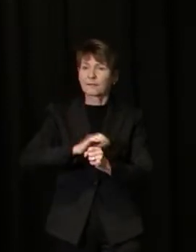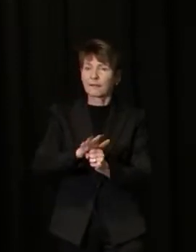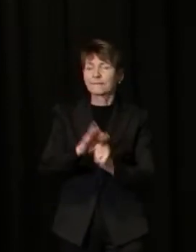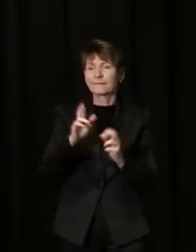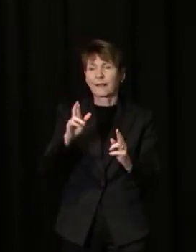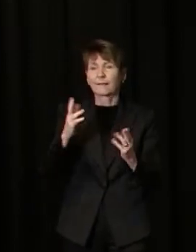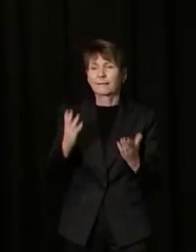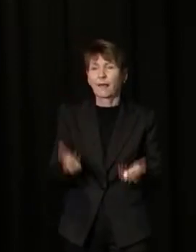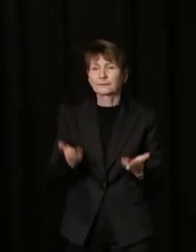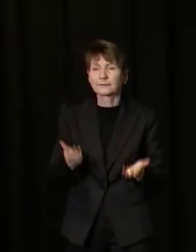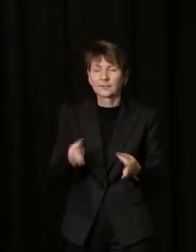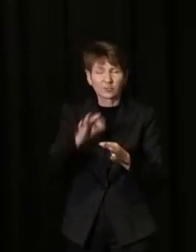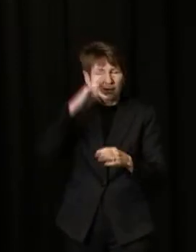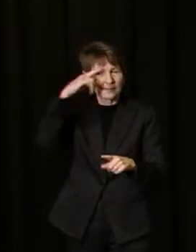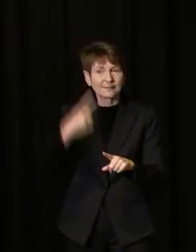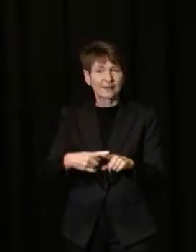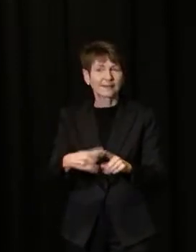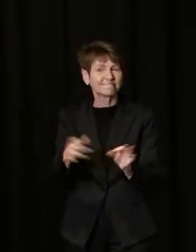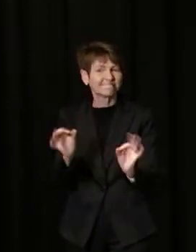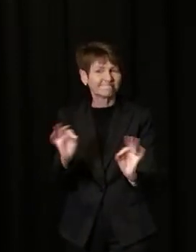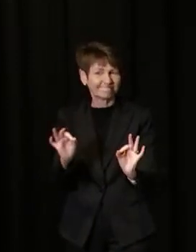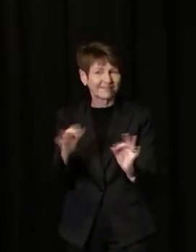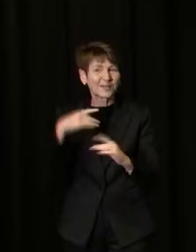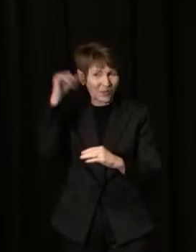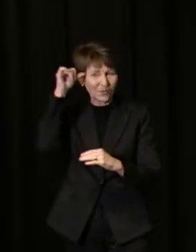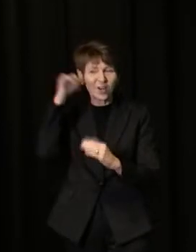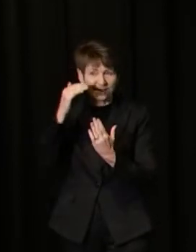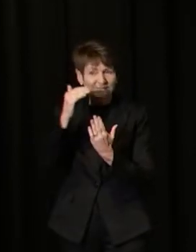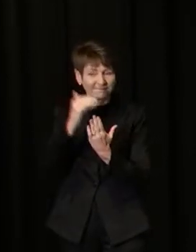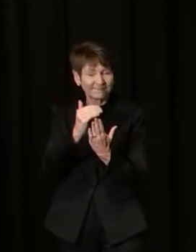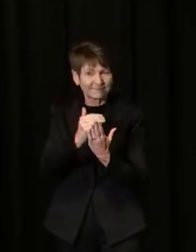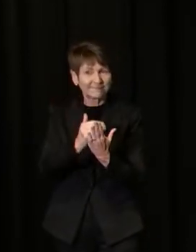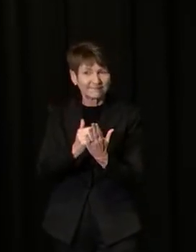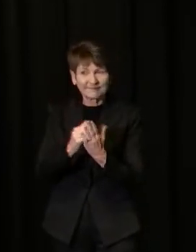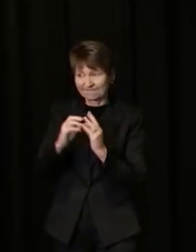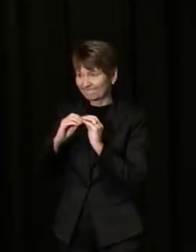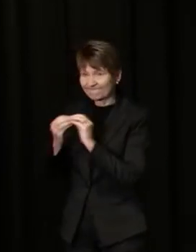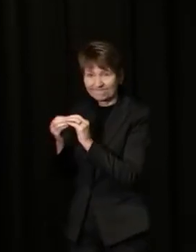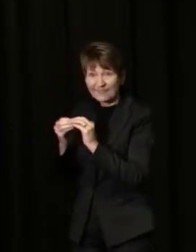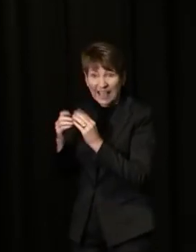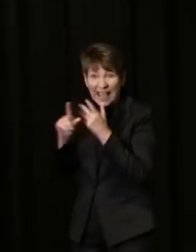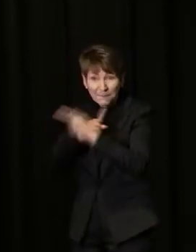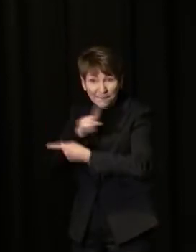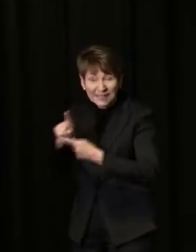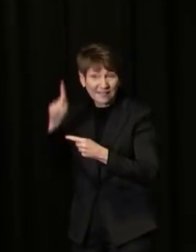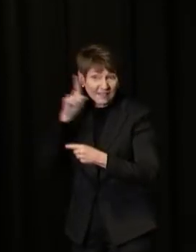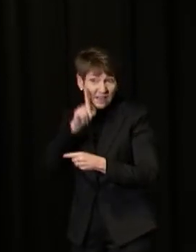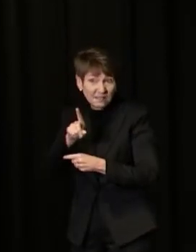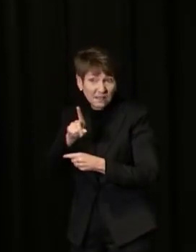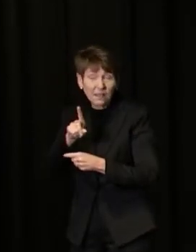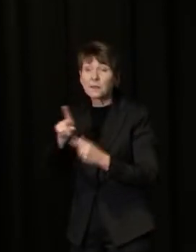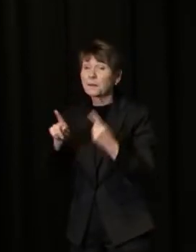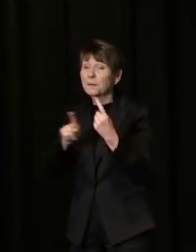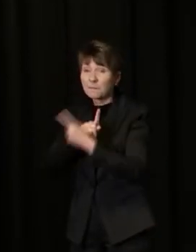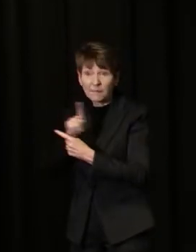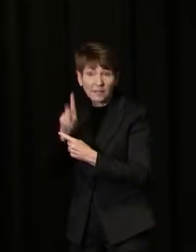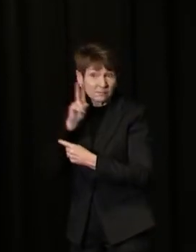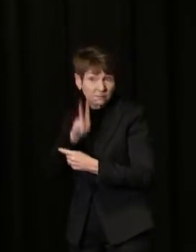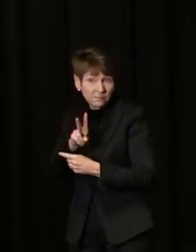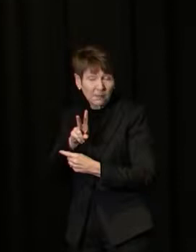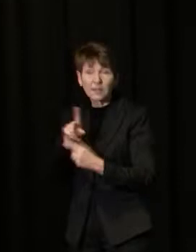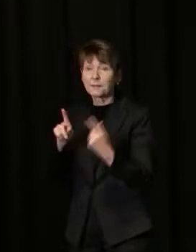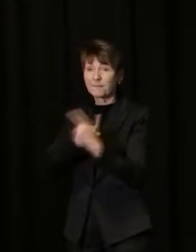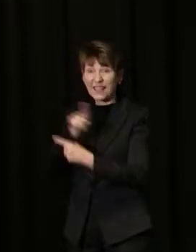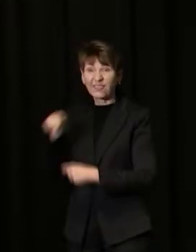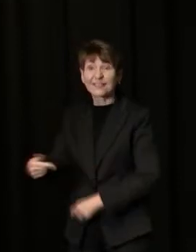orders that are made and signed by the public health team. There was meetings yesterday, meetings the day before that, meetings this morning. They're all involved, they're all